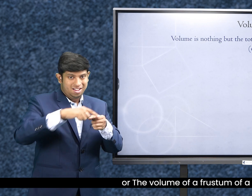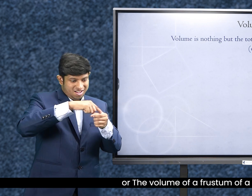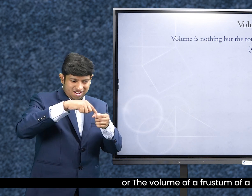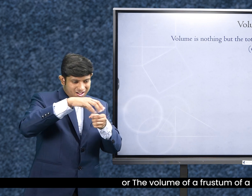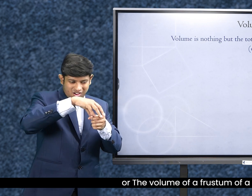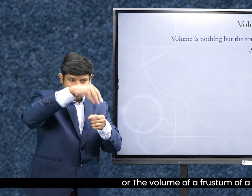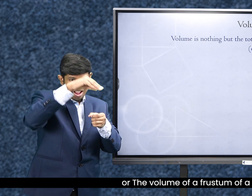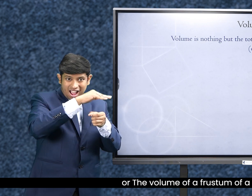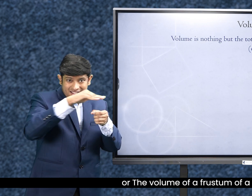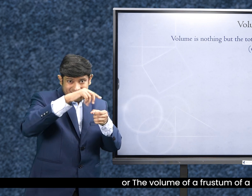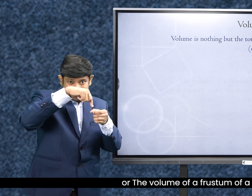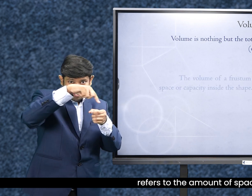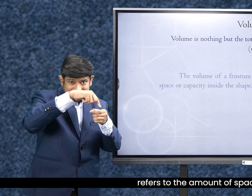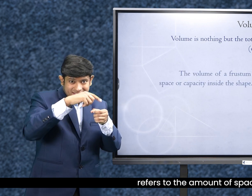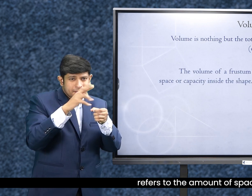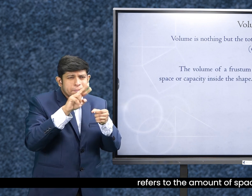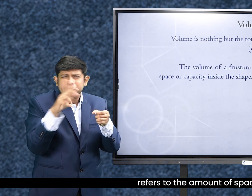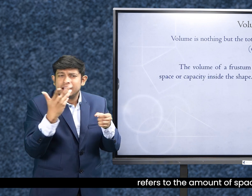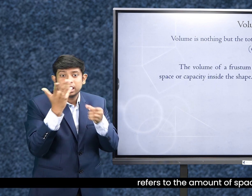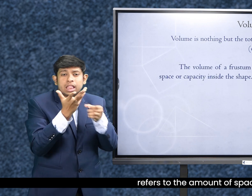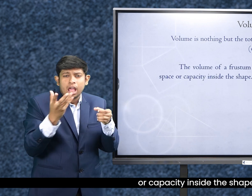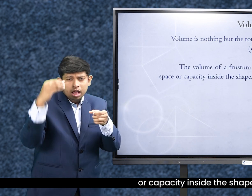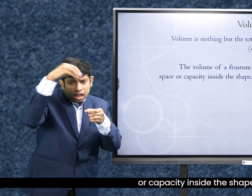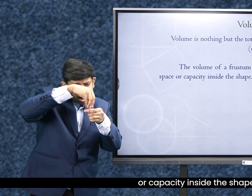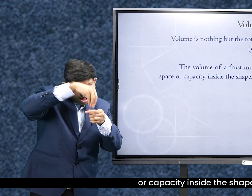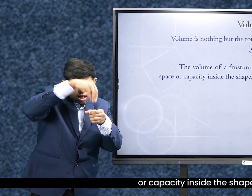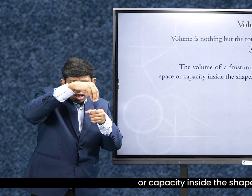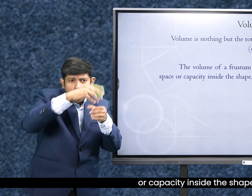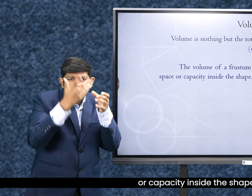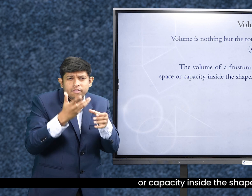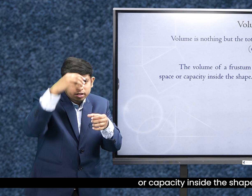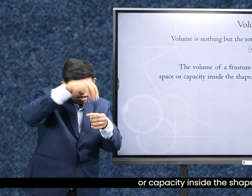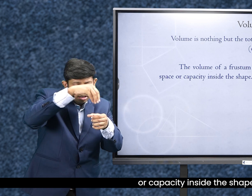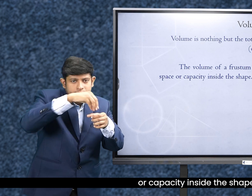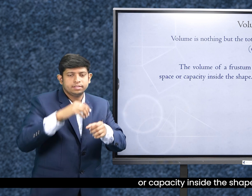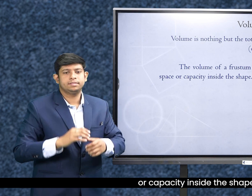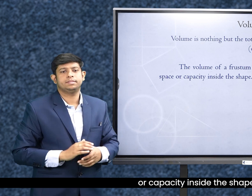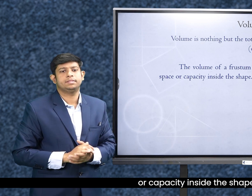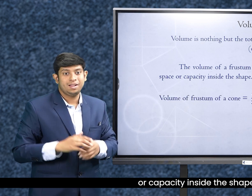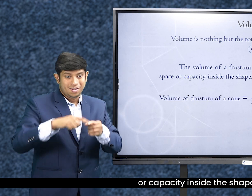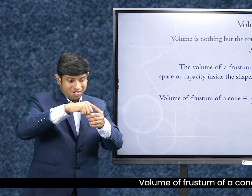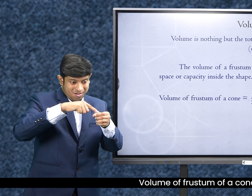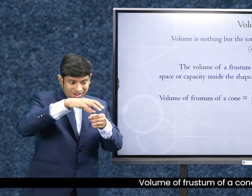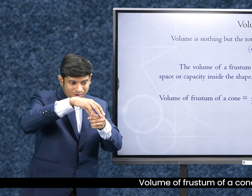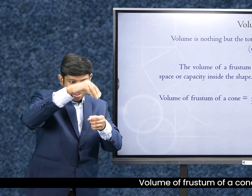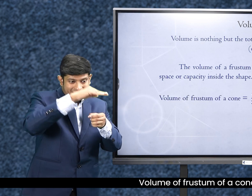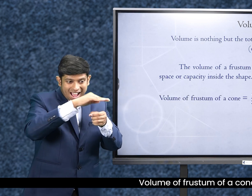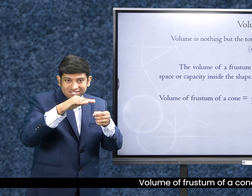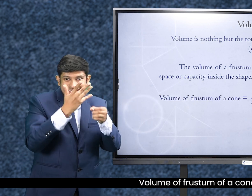a frustum of a cone refers to the amount of space or capacity inside the shape. Volume of frustum of a cone